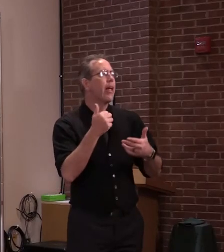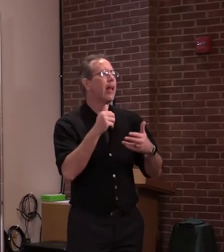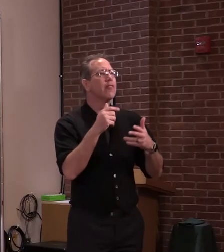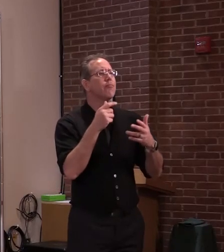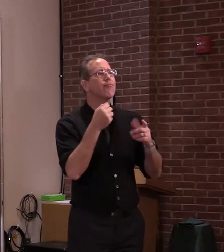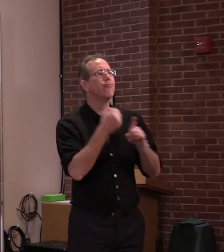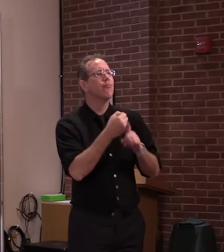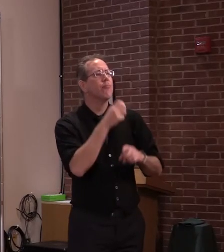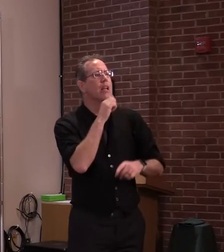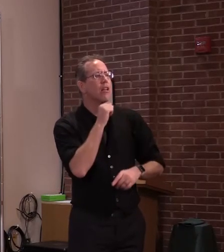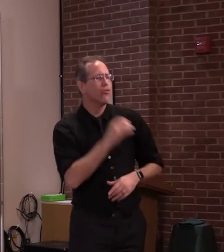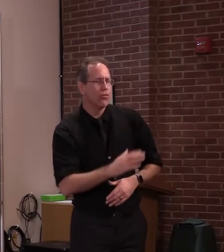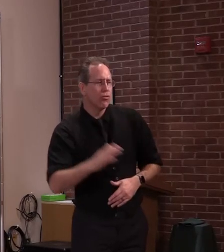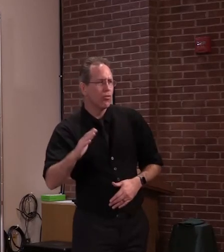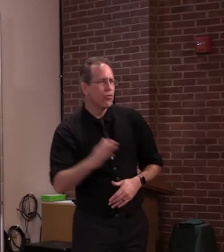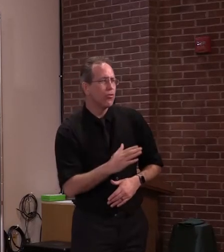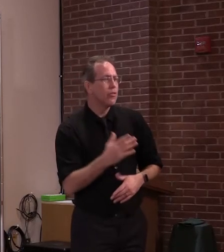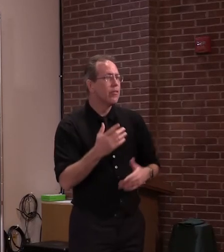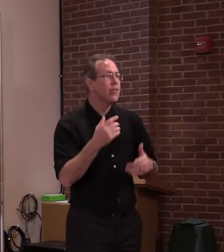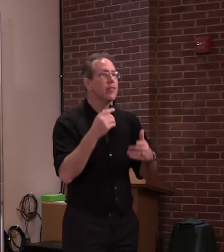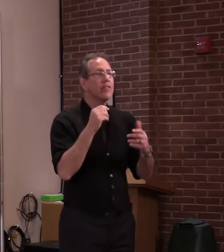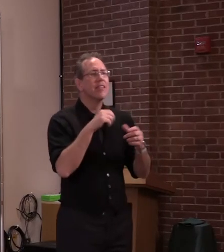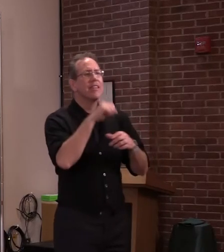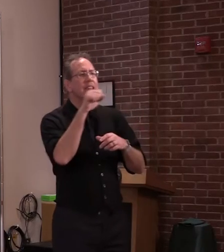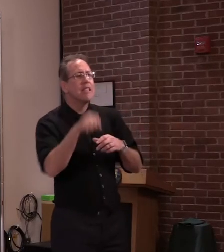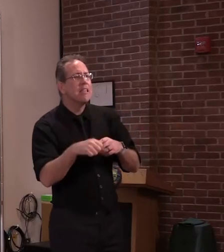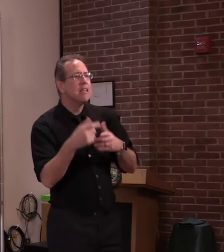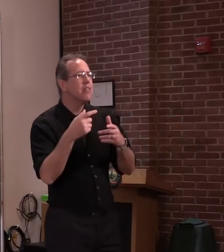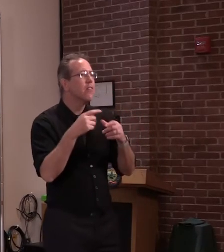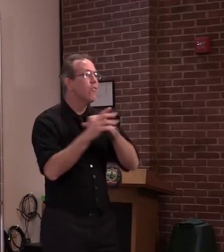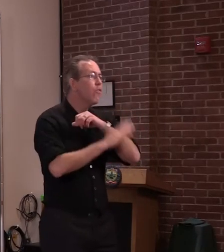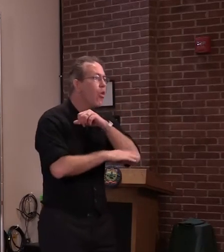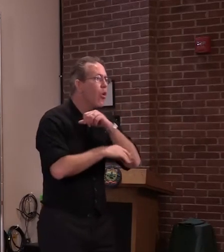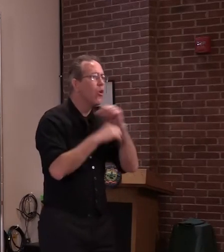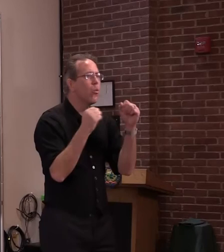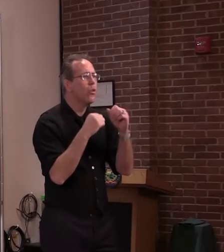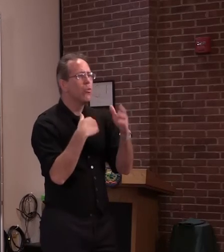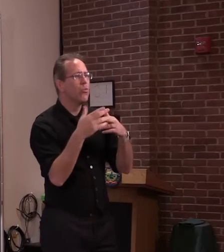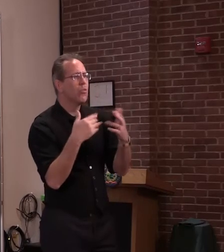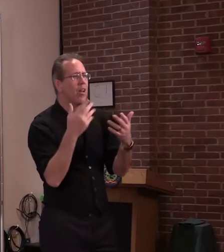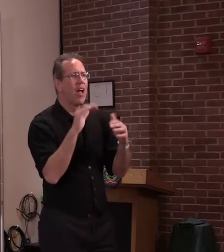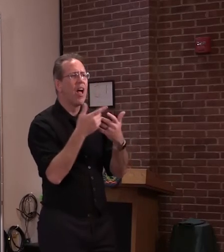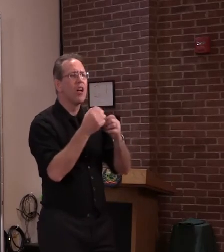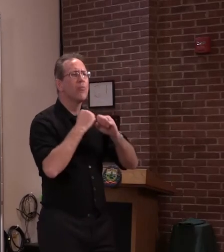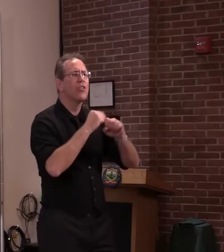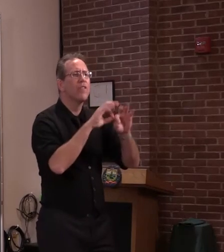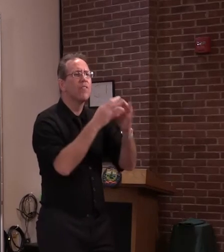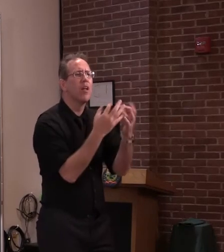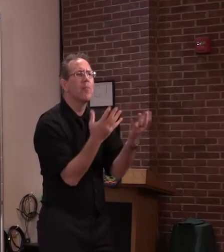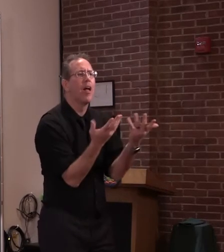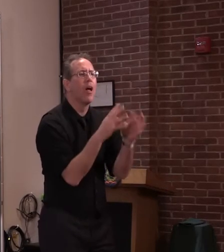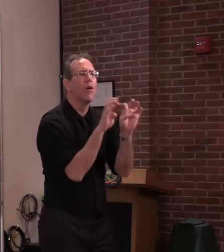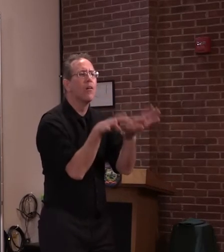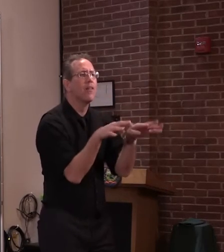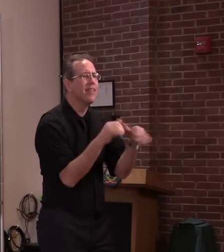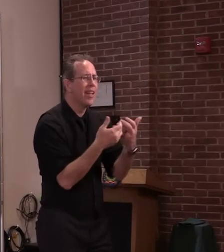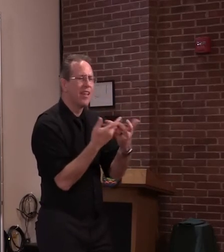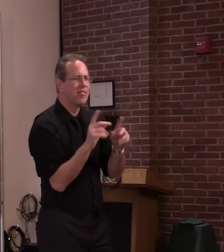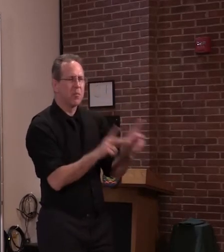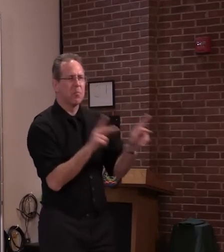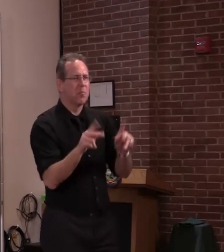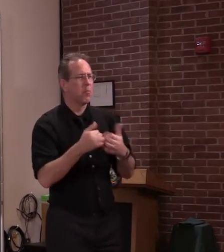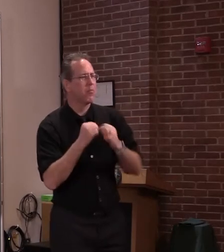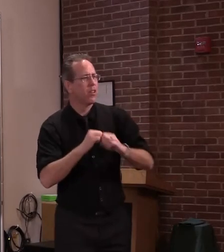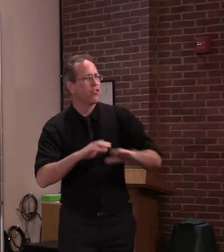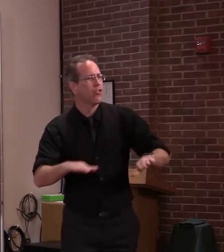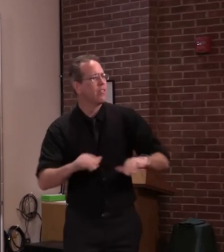heading into RSV season, flu season. What would you normally do in those circumstances? And that depends on the health condition of your